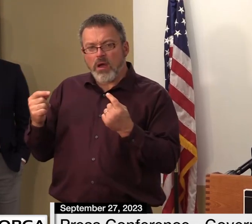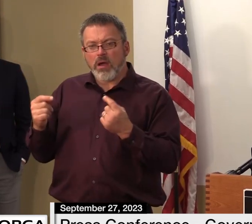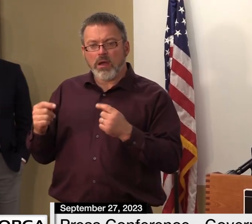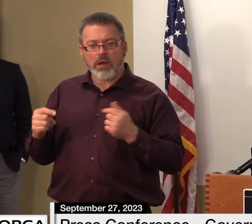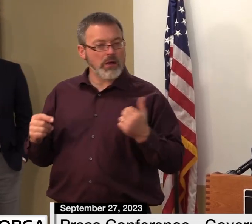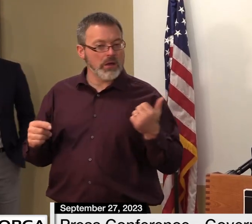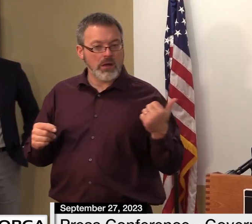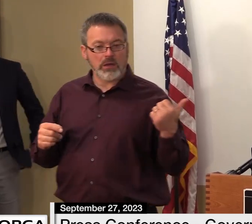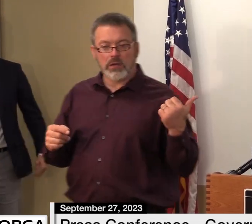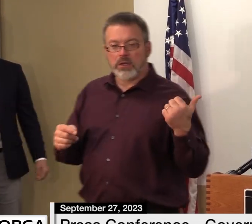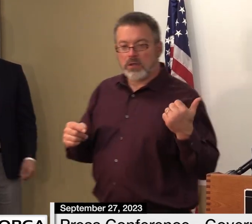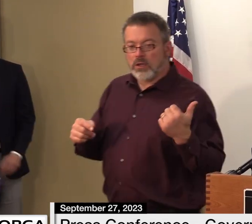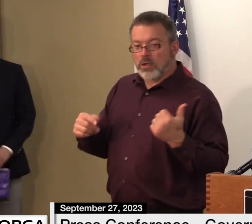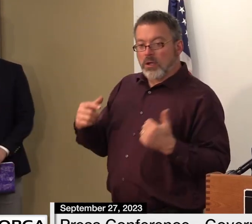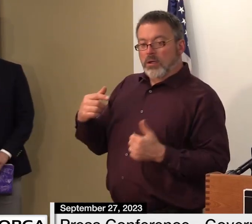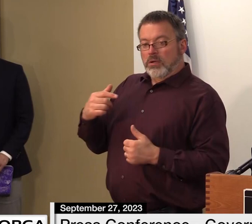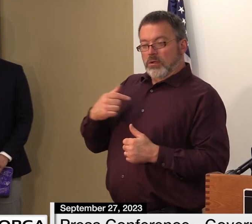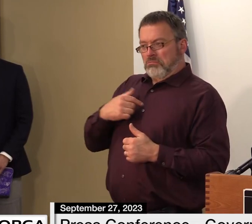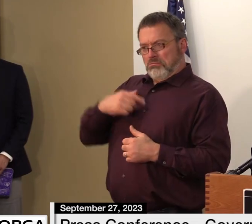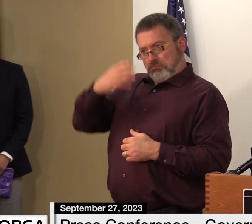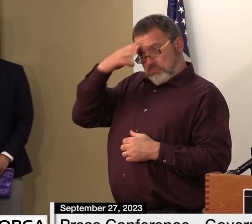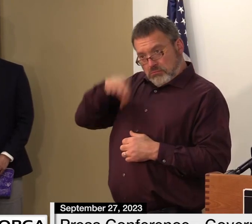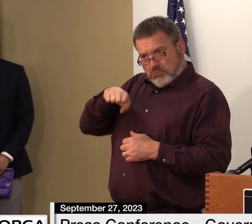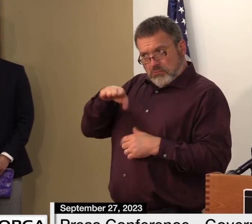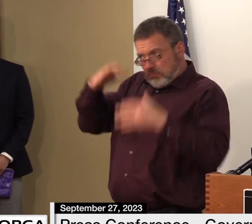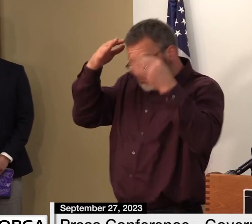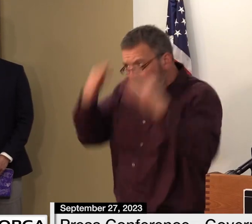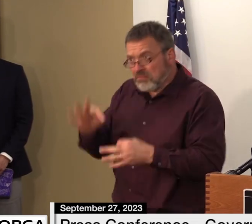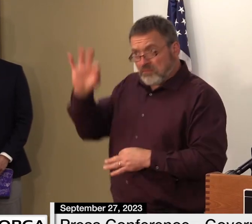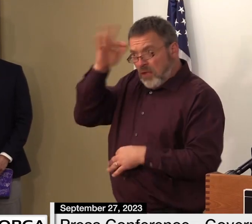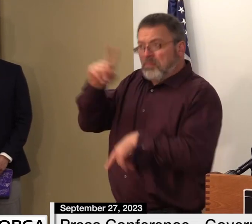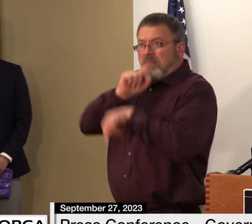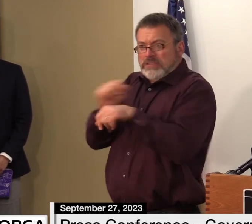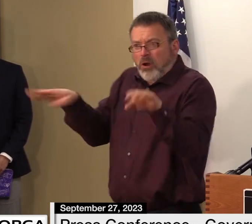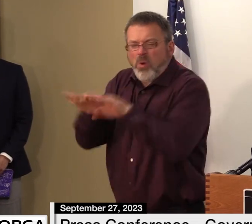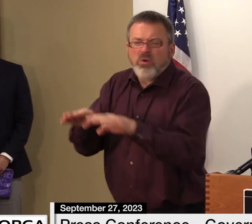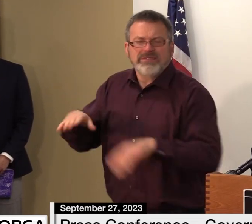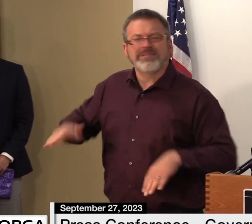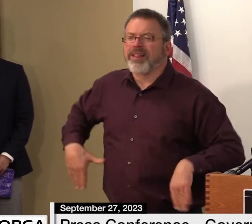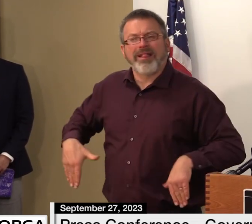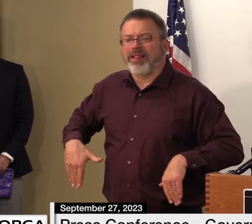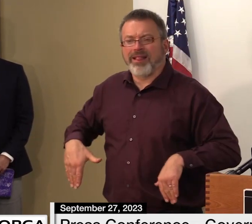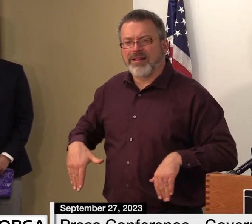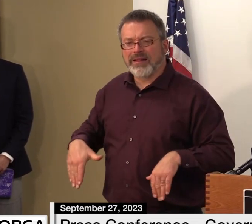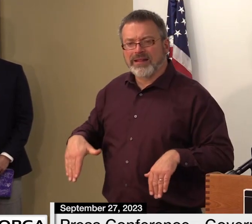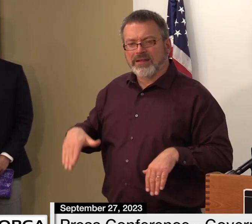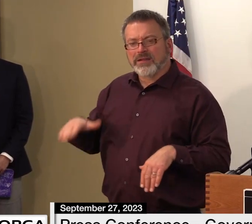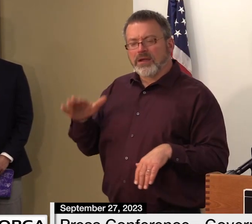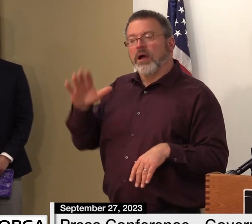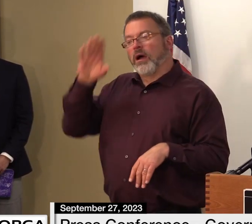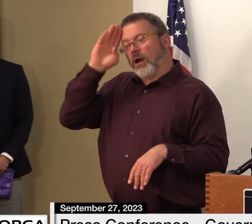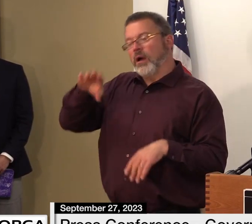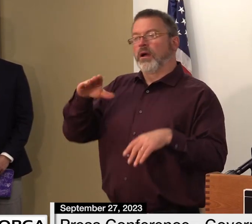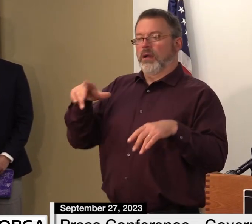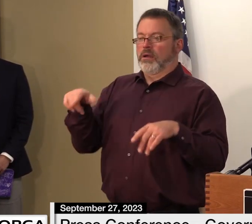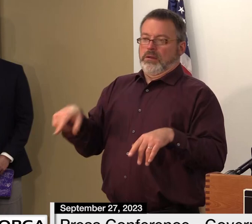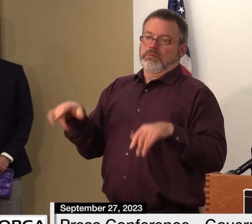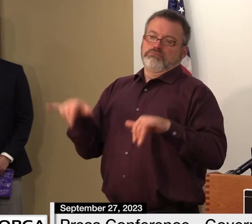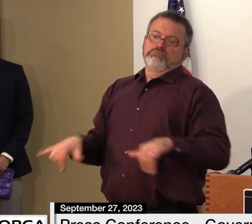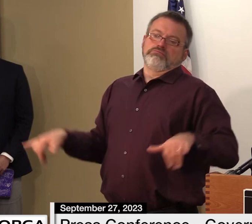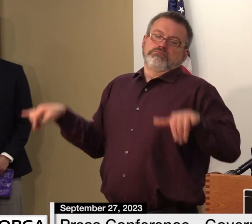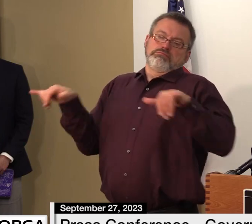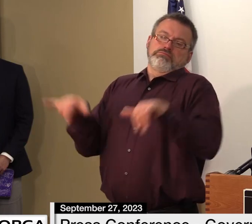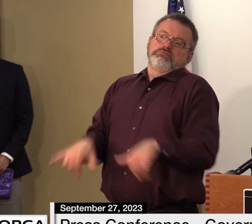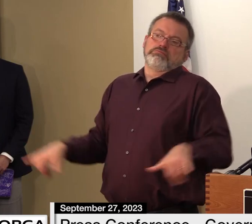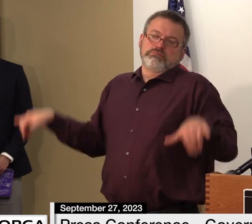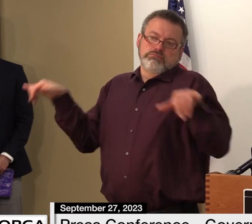whether it's going to be shut down or not. We've been through this, we've seen this film a few times, and they always seem to